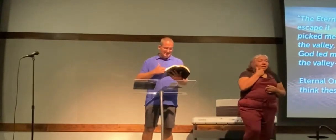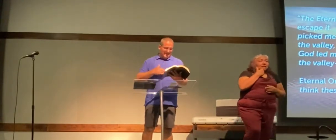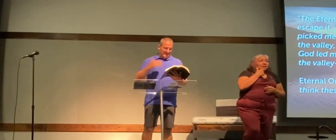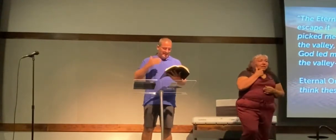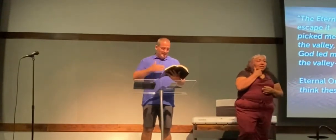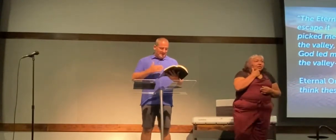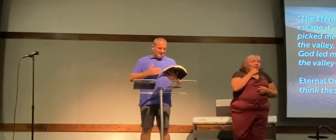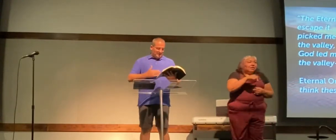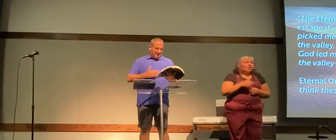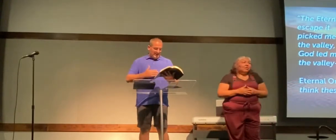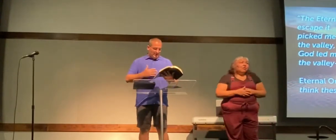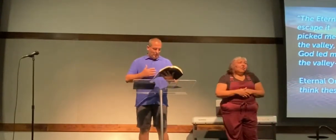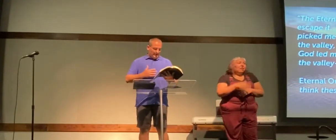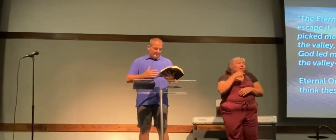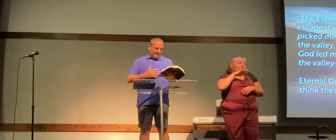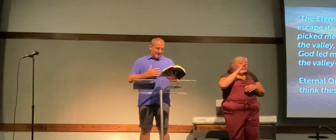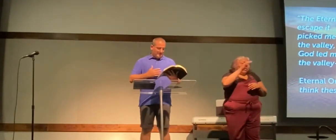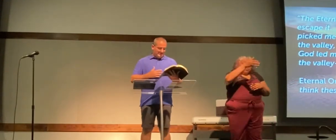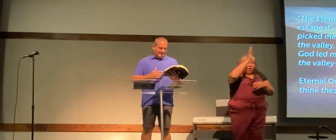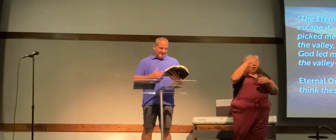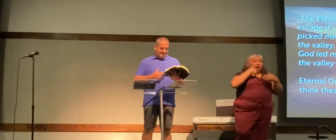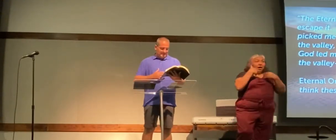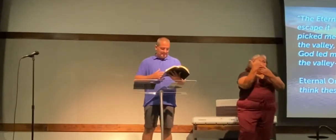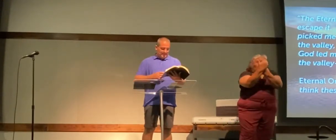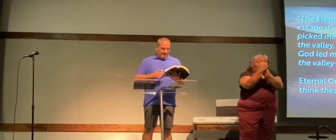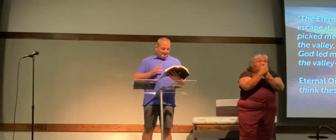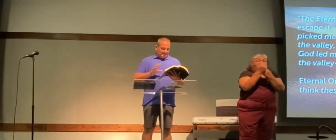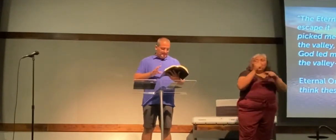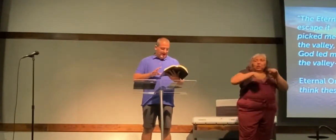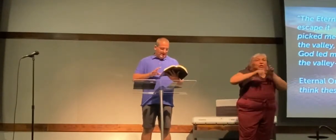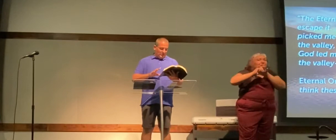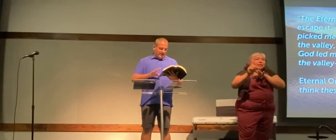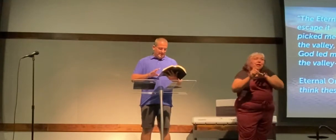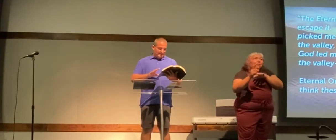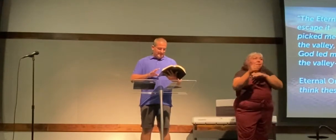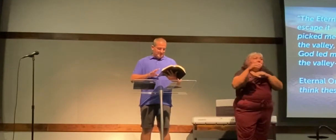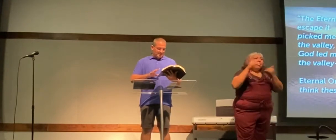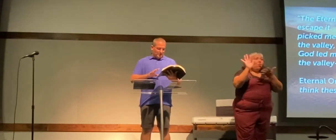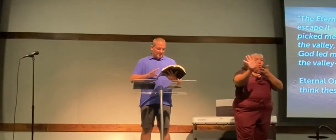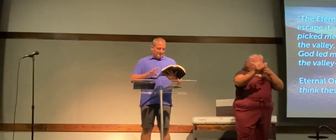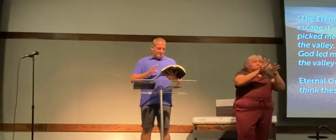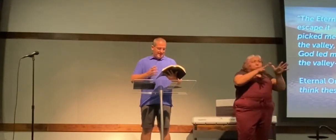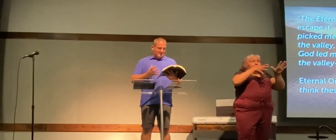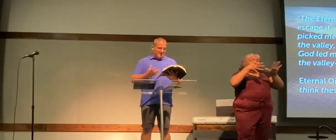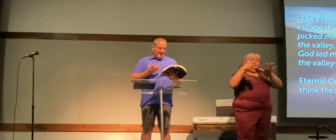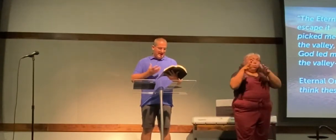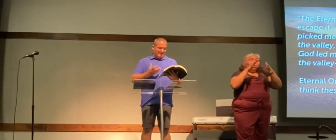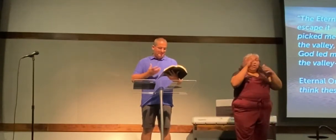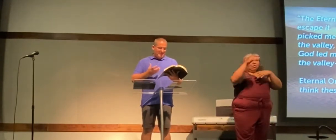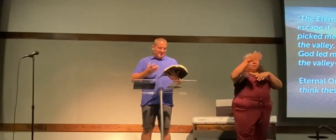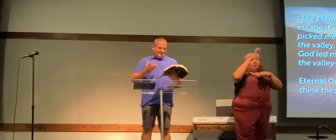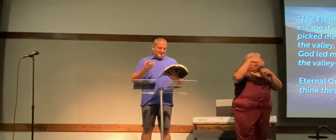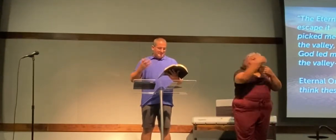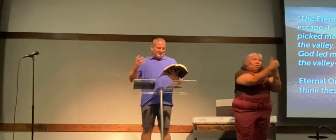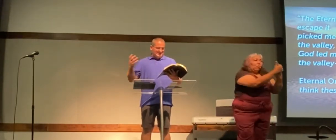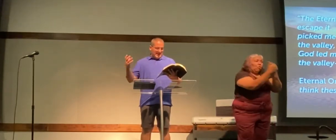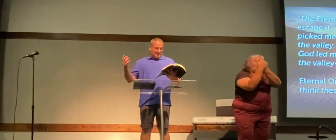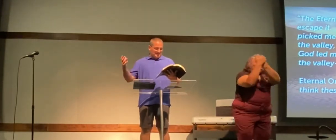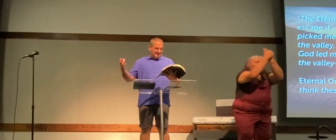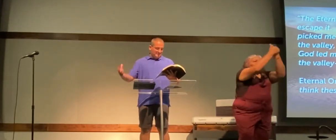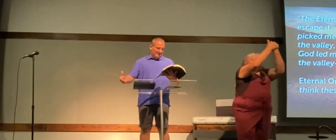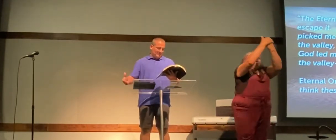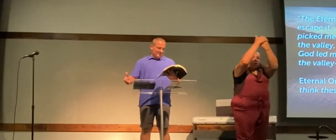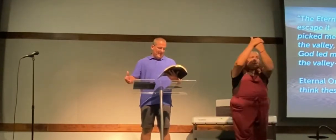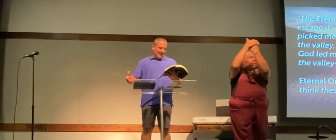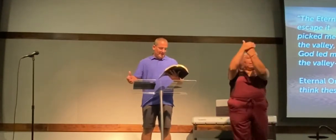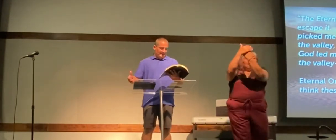because it's exciting. The eternal had a hold on me and I couldn't escape it. The divine wind of the Eternal One picked me up and set me down